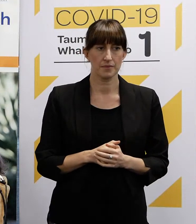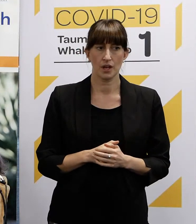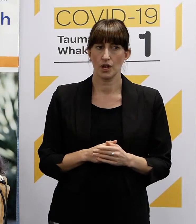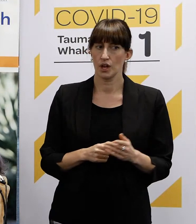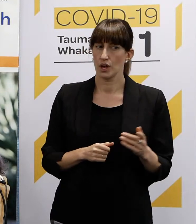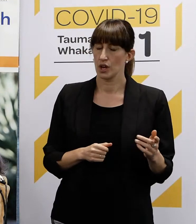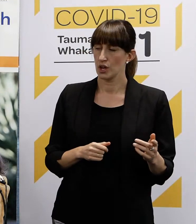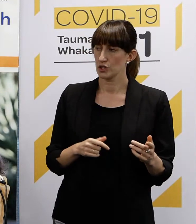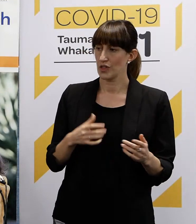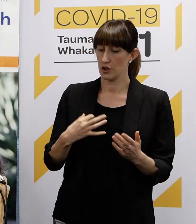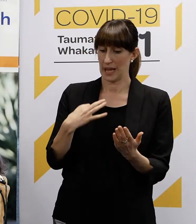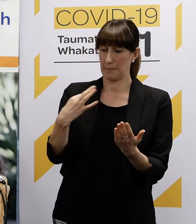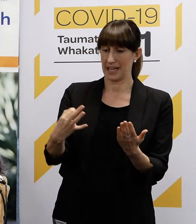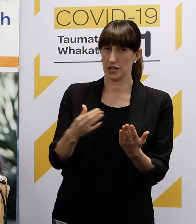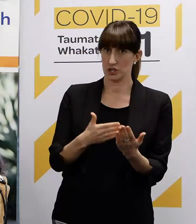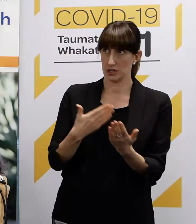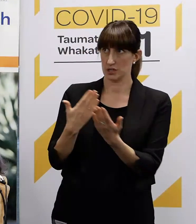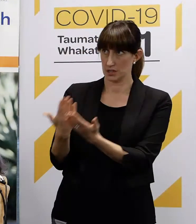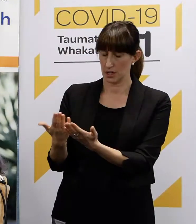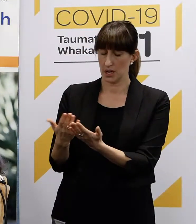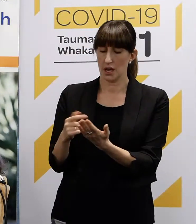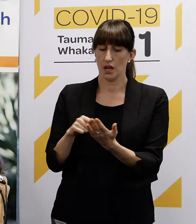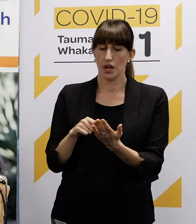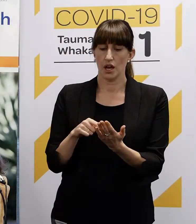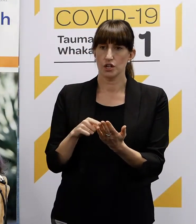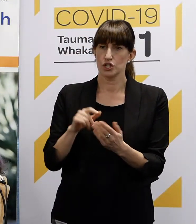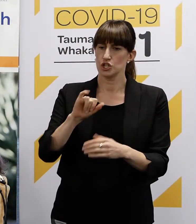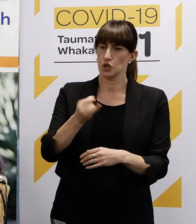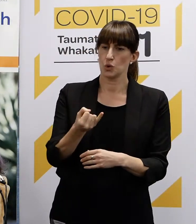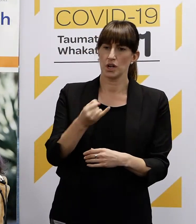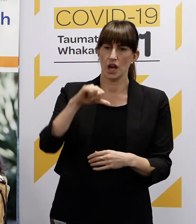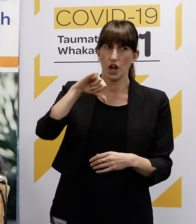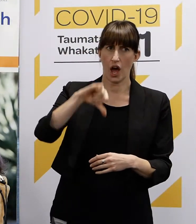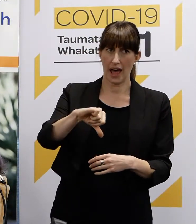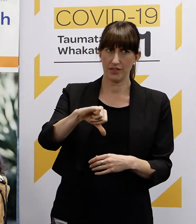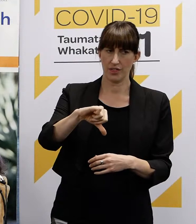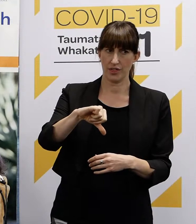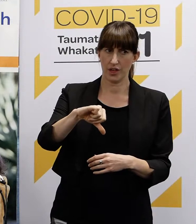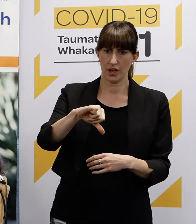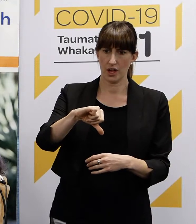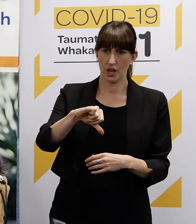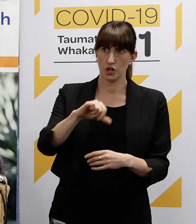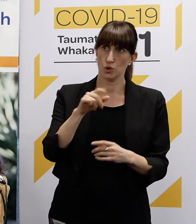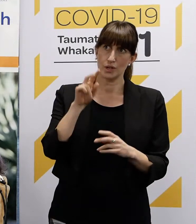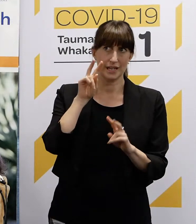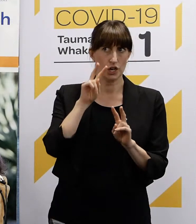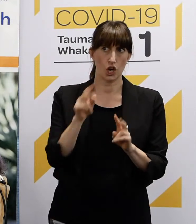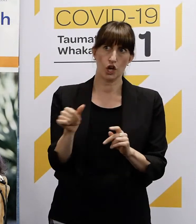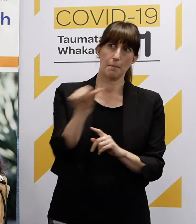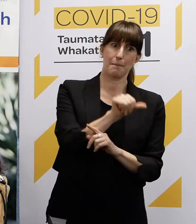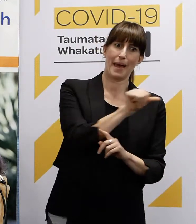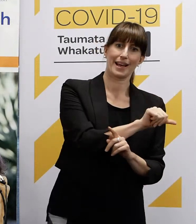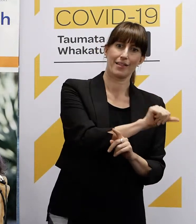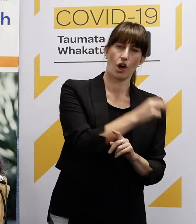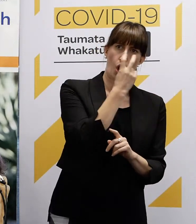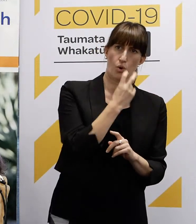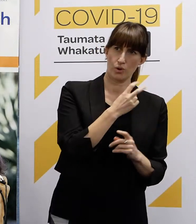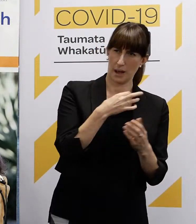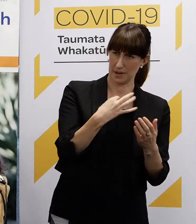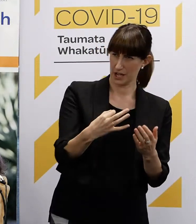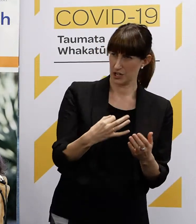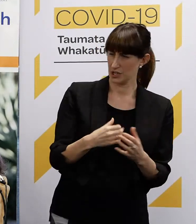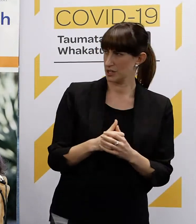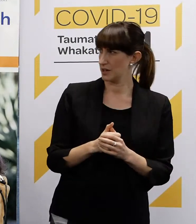go before they left. You didn't go, we'll go back and revise that. You didn't look backwards. So what we did is